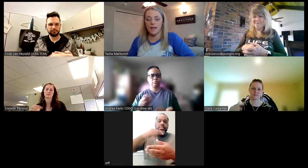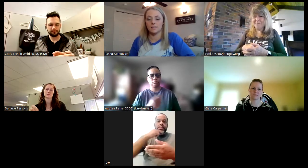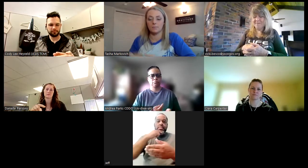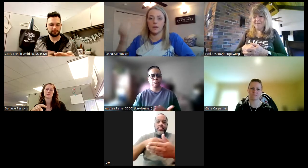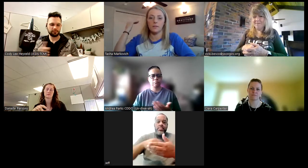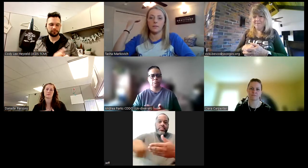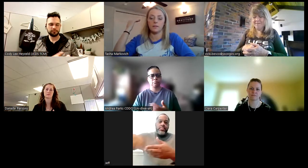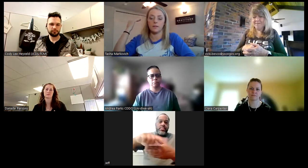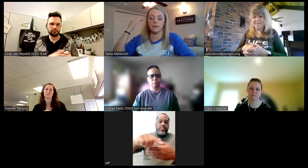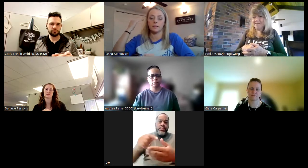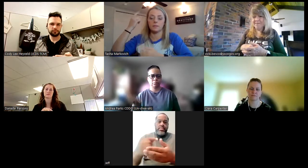Last month,